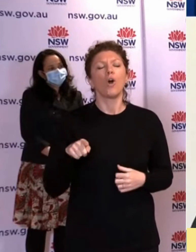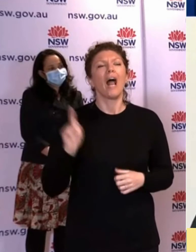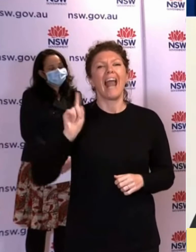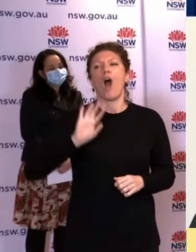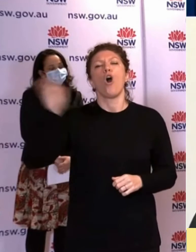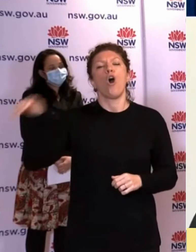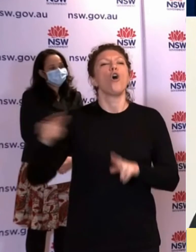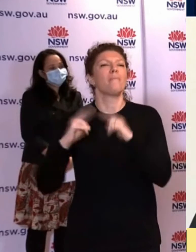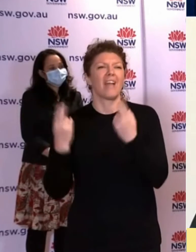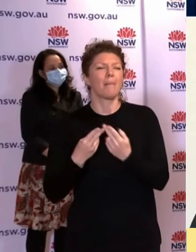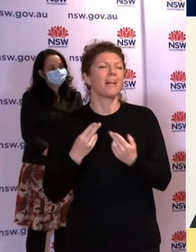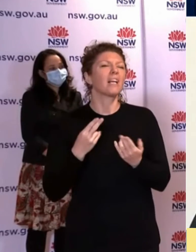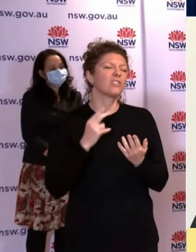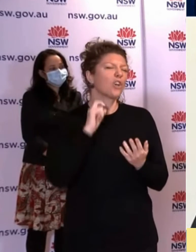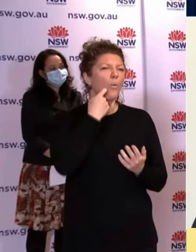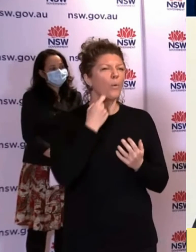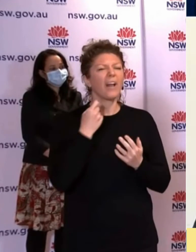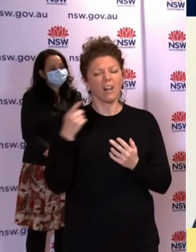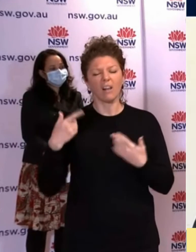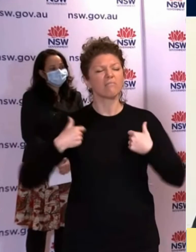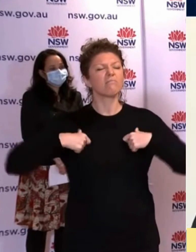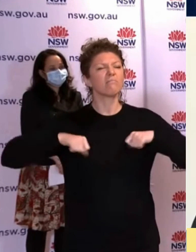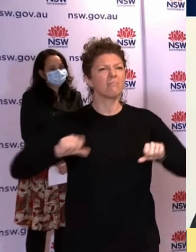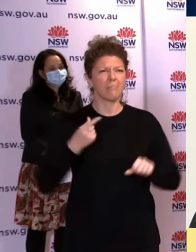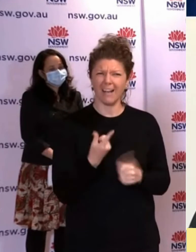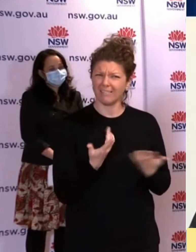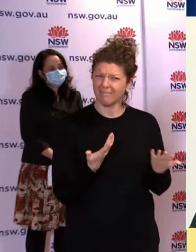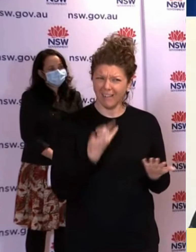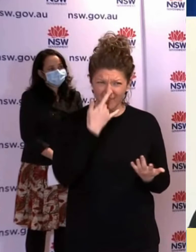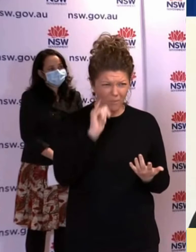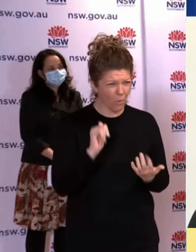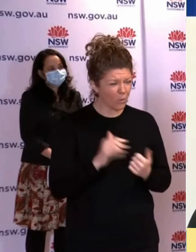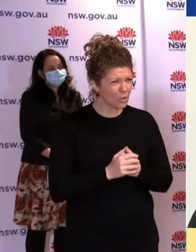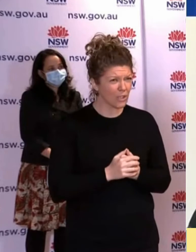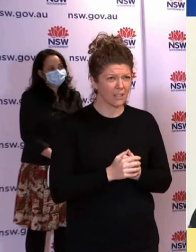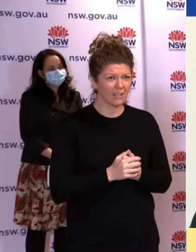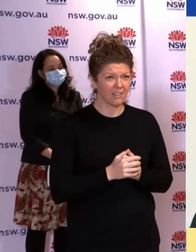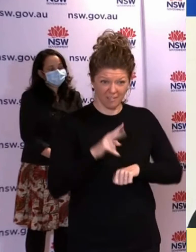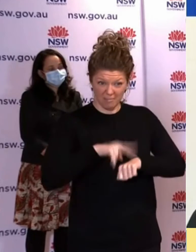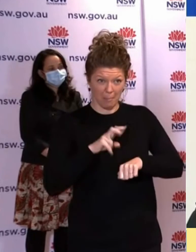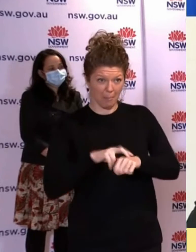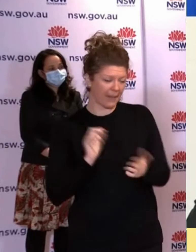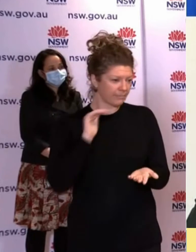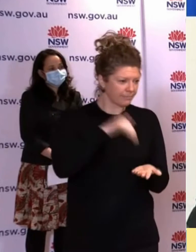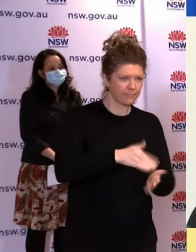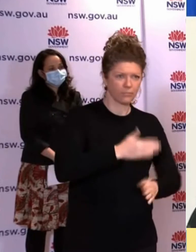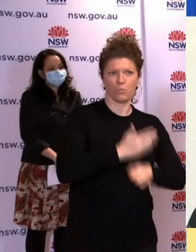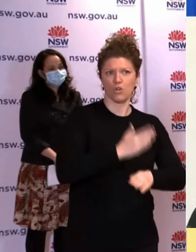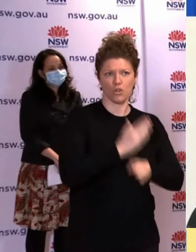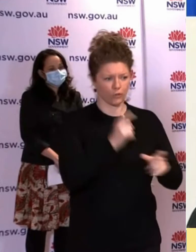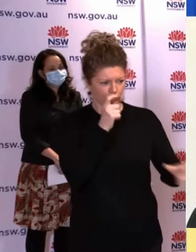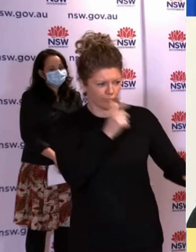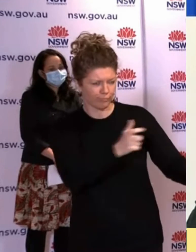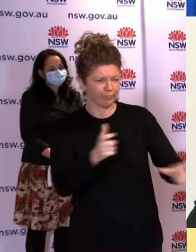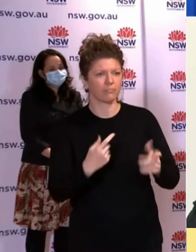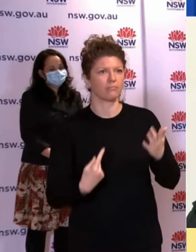recovery, but again, it's just so disappointing that someone turns up to do their job to keep the community safe and